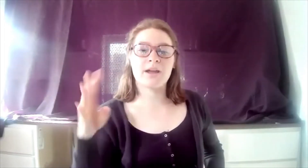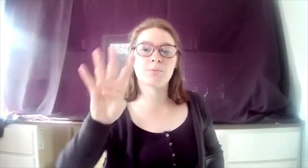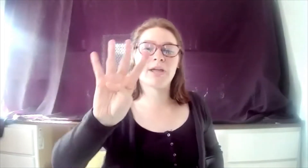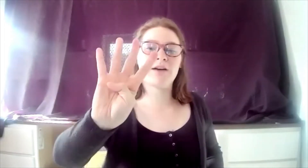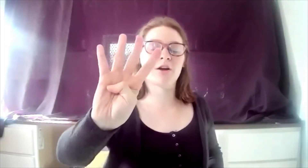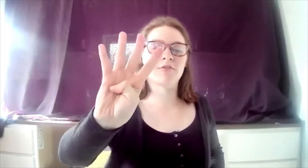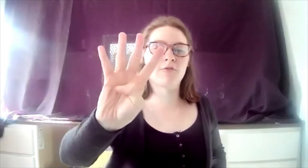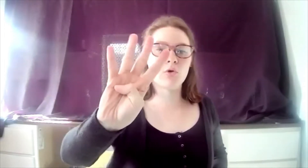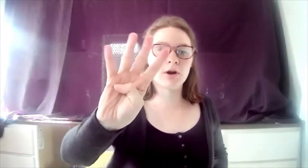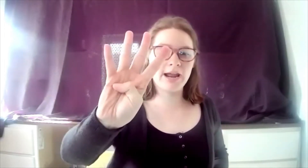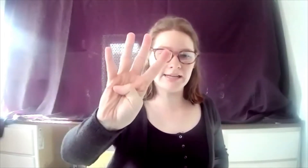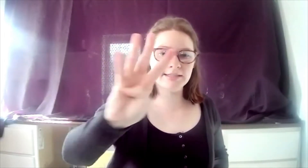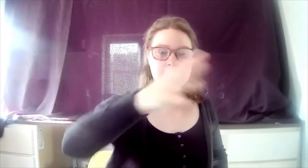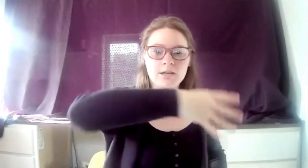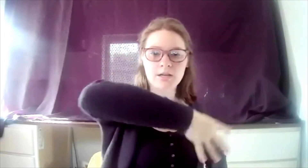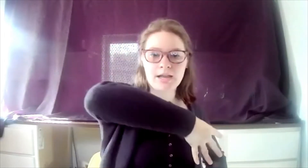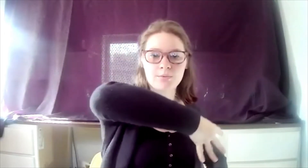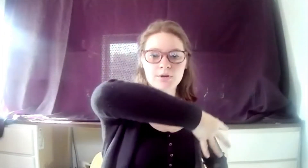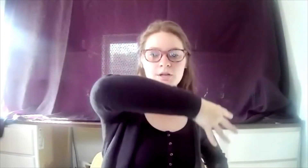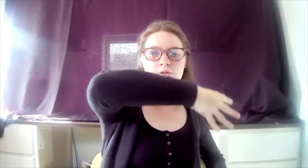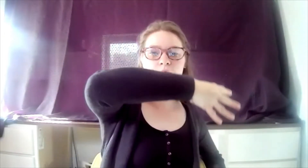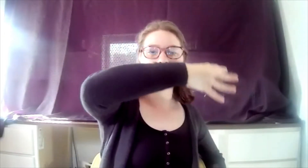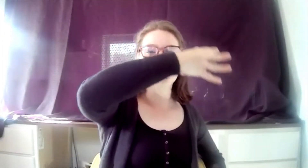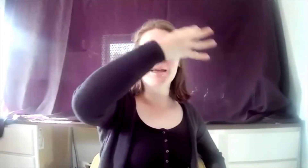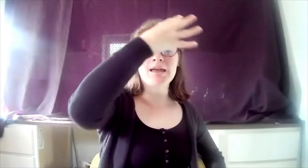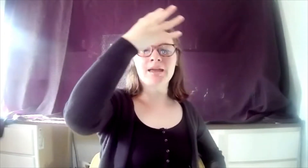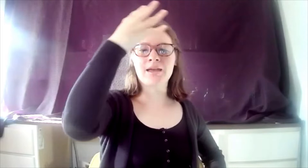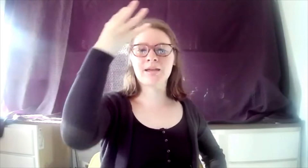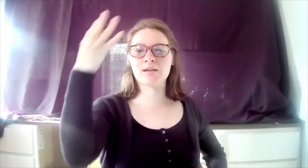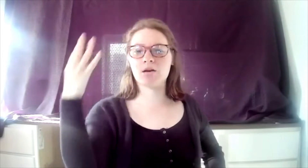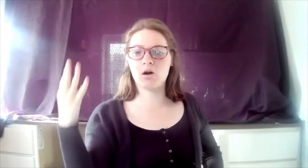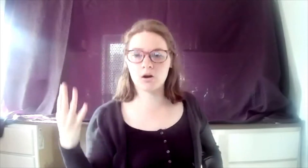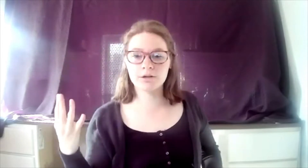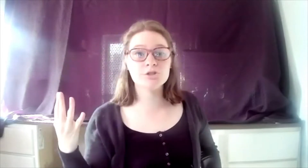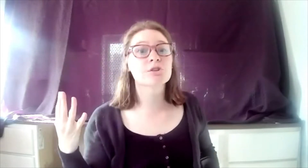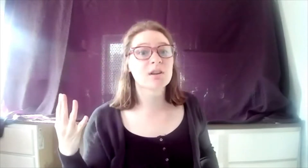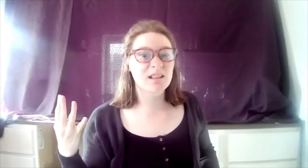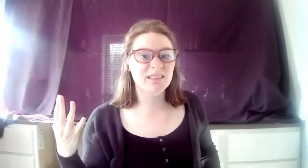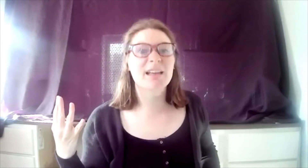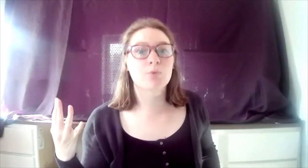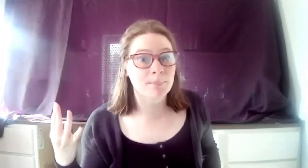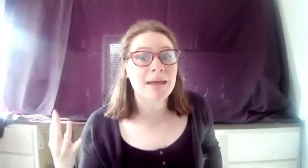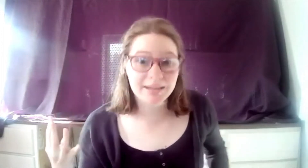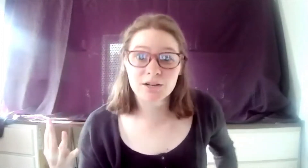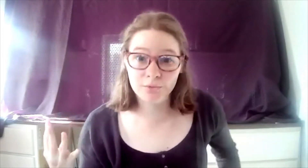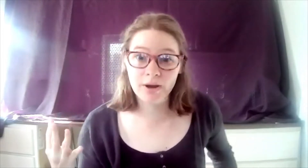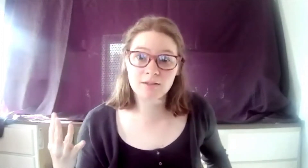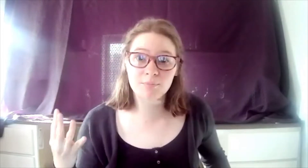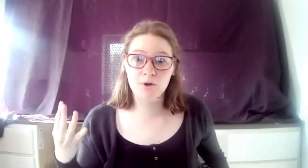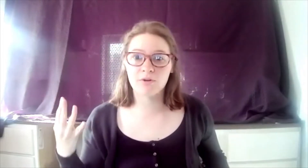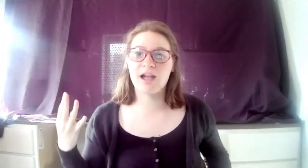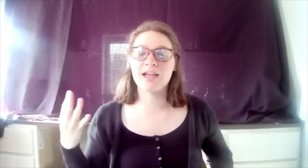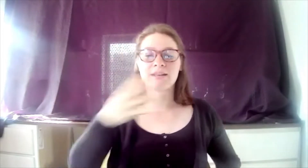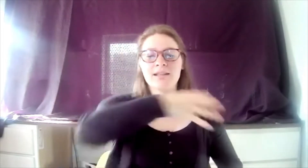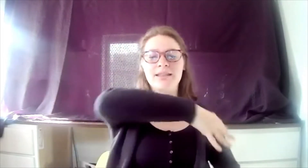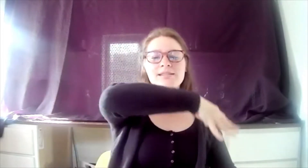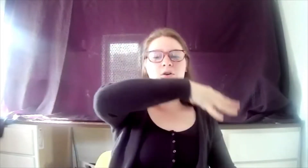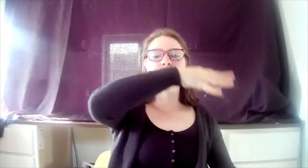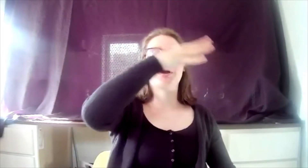We have our forehand, and we're going to do a big arch like we're making a rainbow, right? That's how a